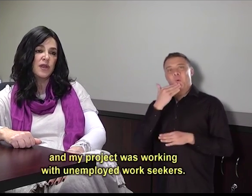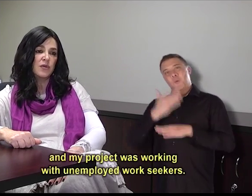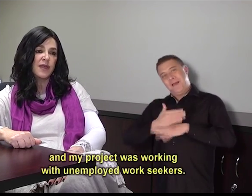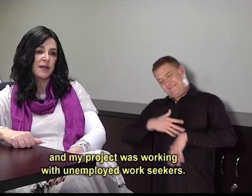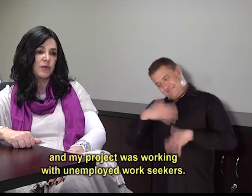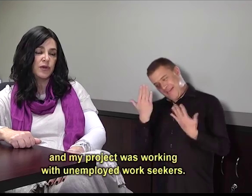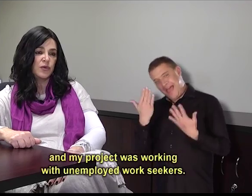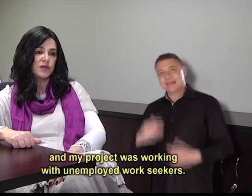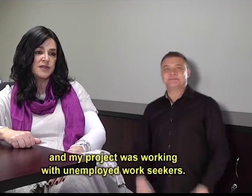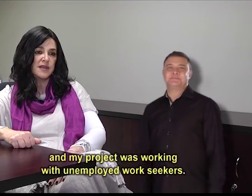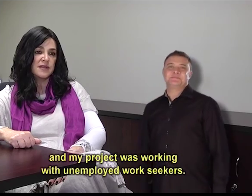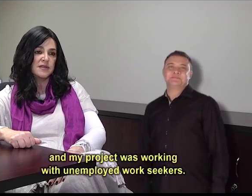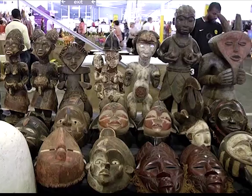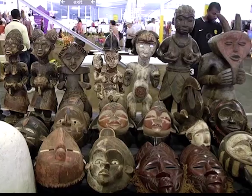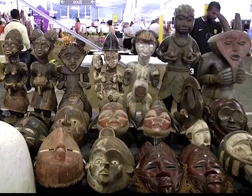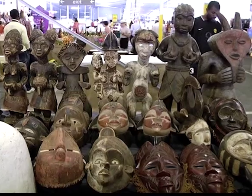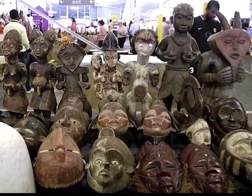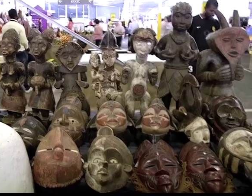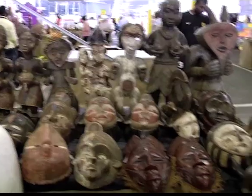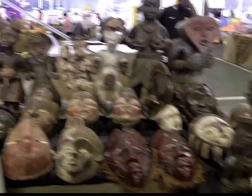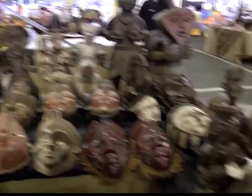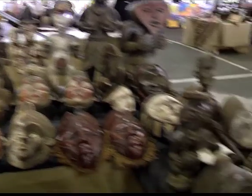was working with unemployed work seekers.